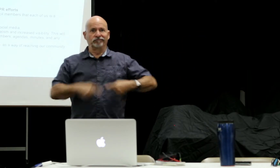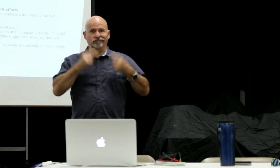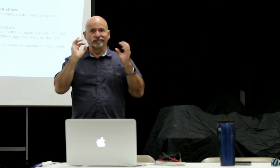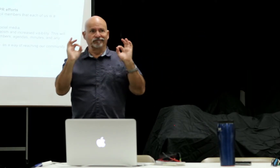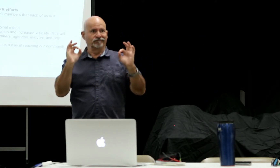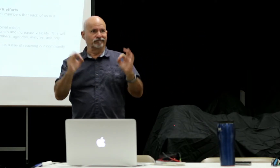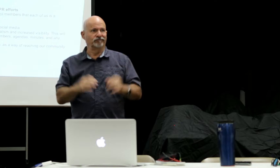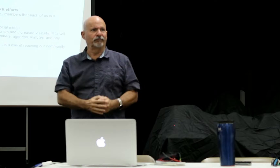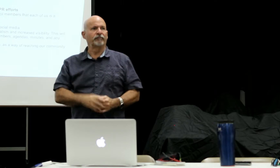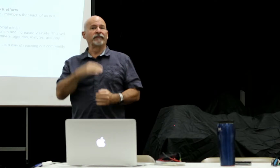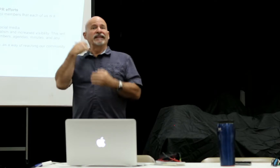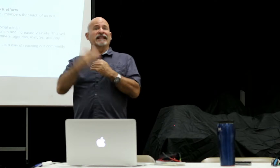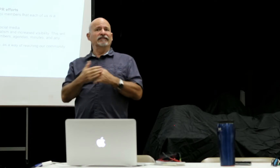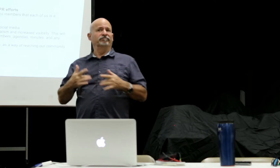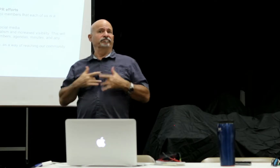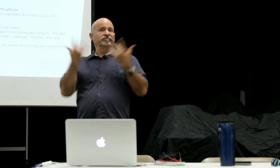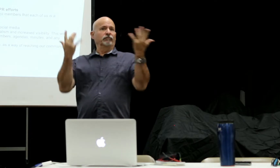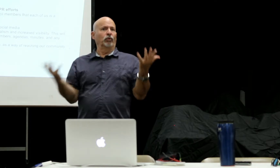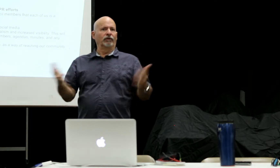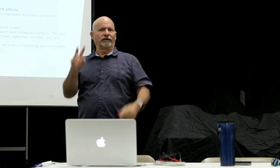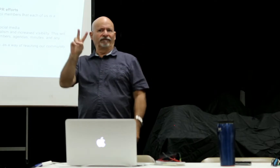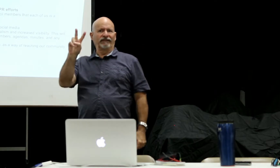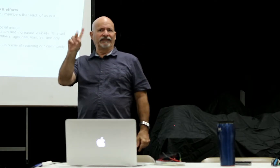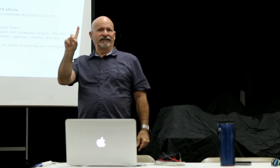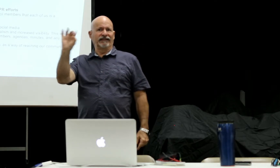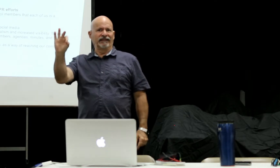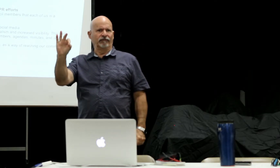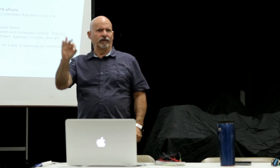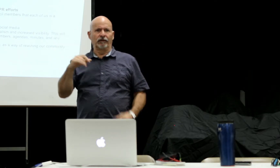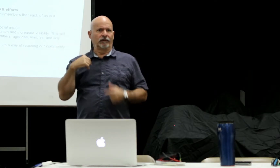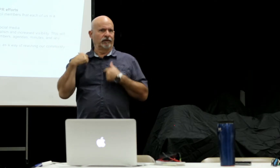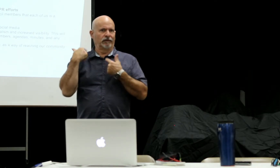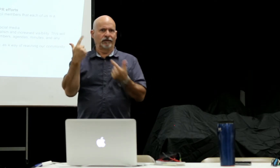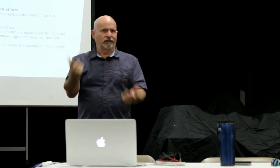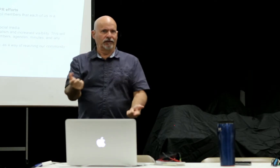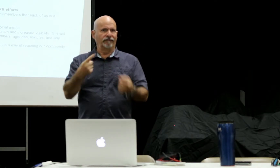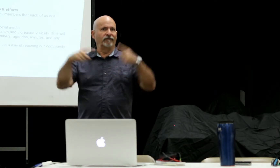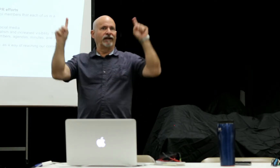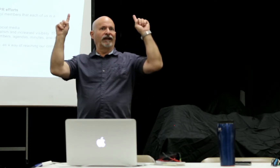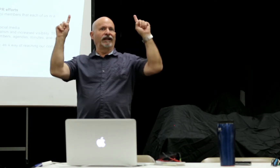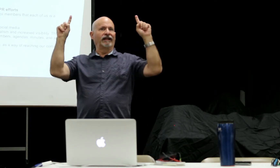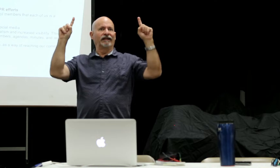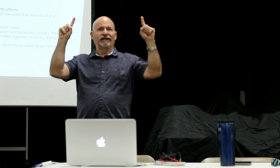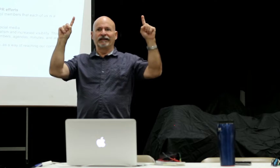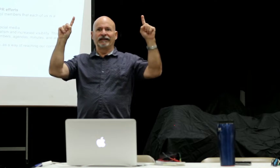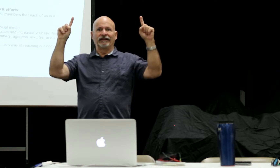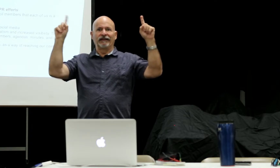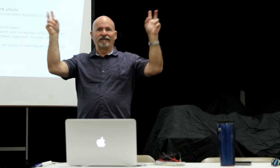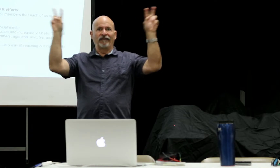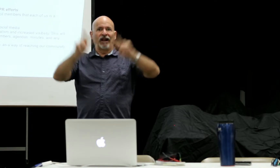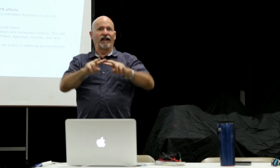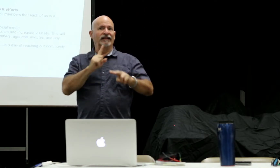the board, please contact one of us up here. We are very excited for VDF, Valley Deaf Festival.